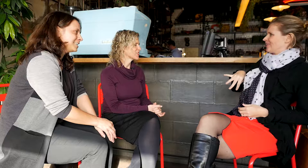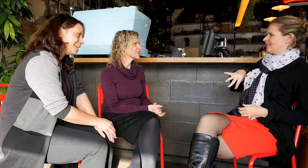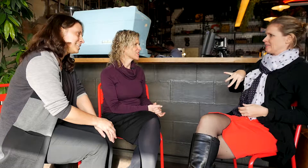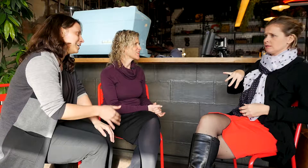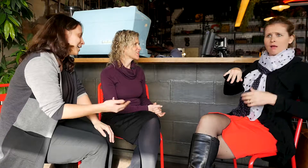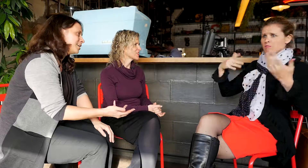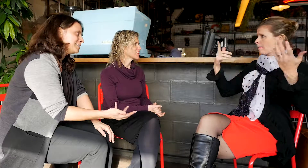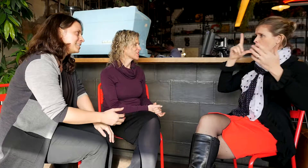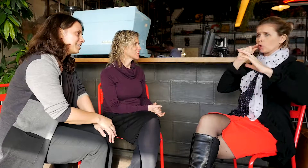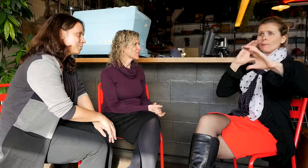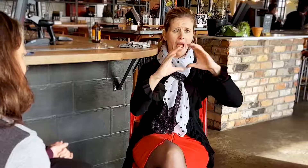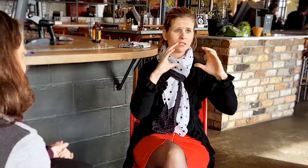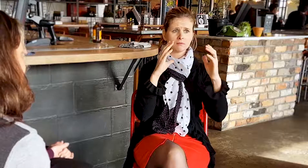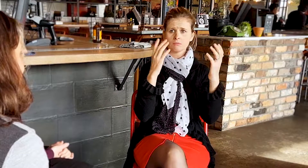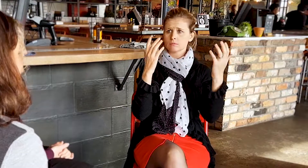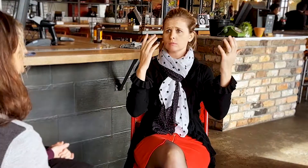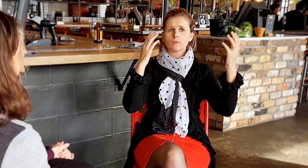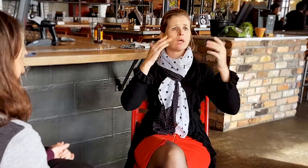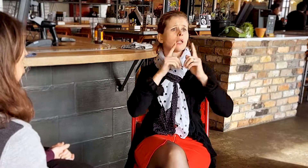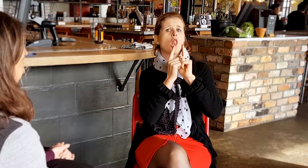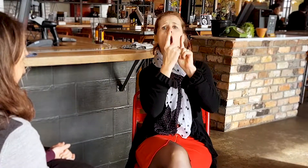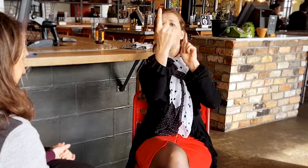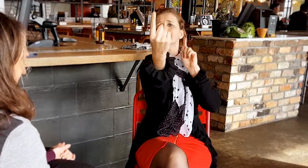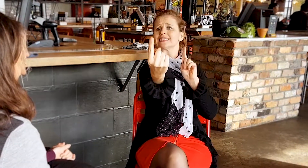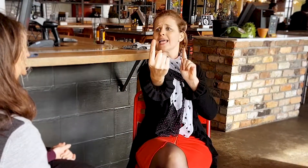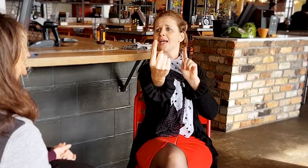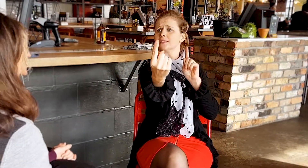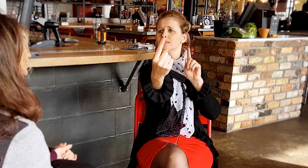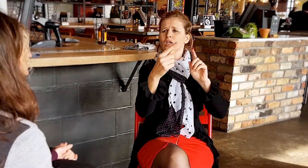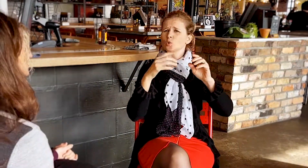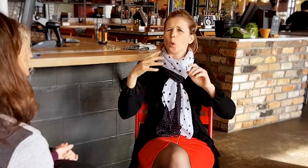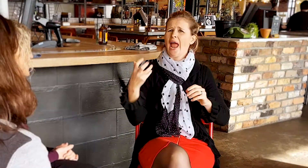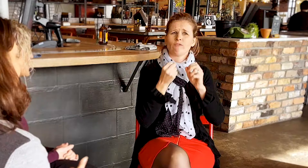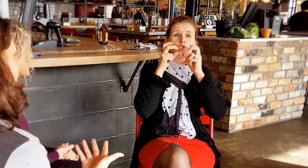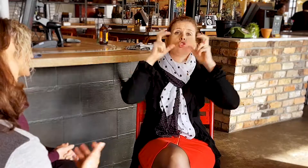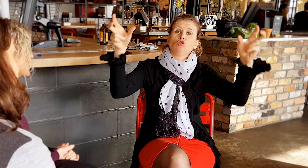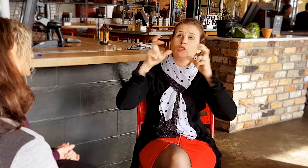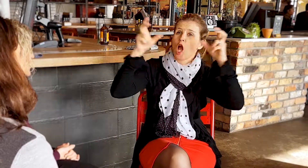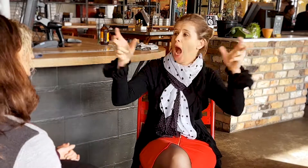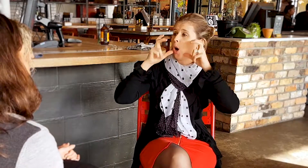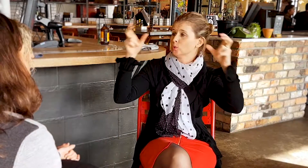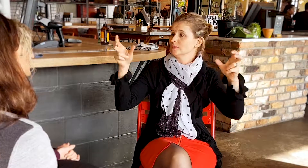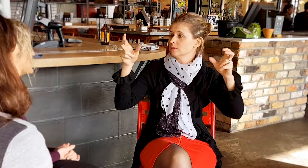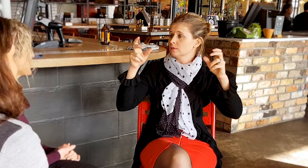Yes, now I understand the benefits. Yes. And, you think about long distance